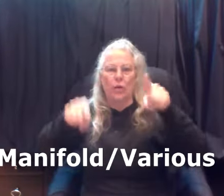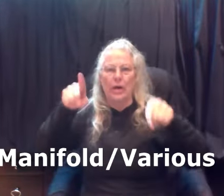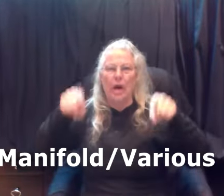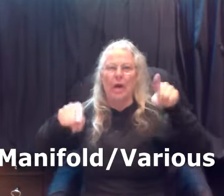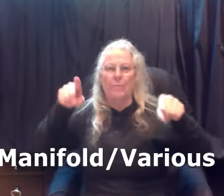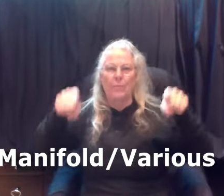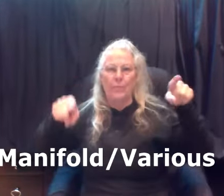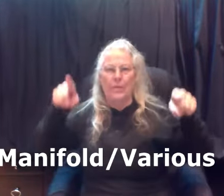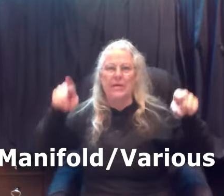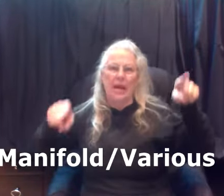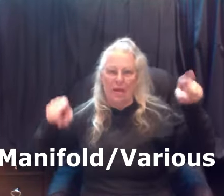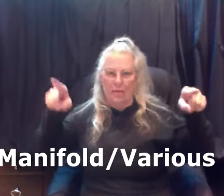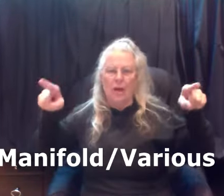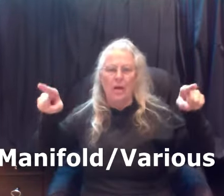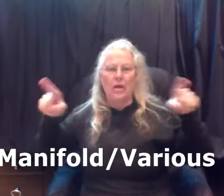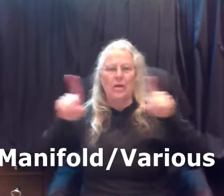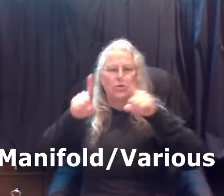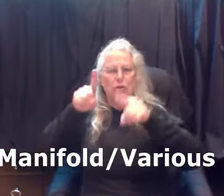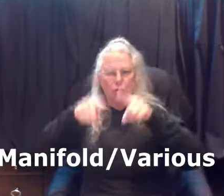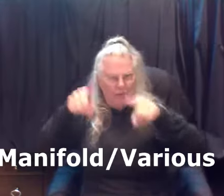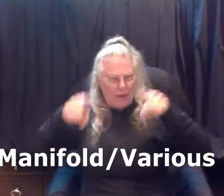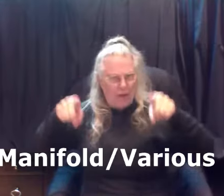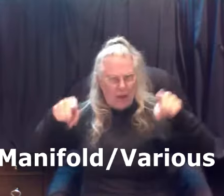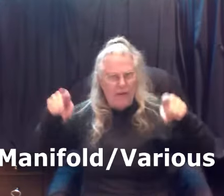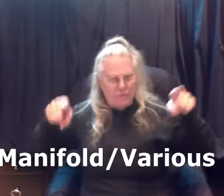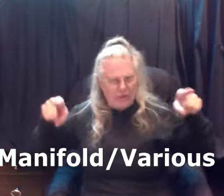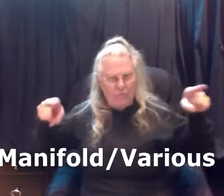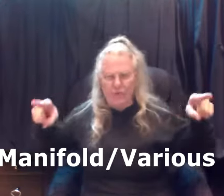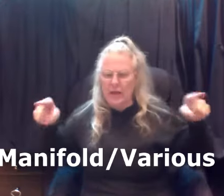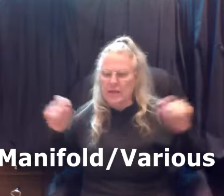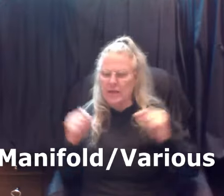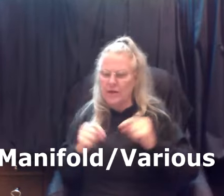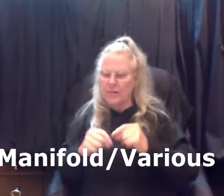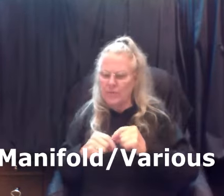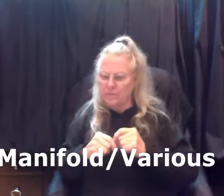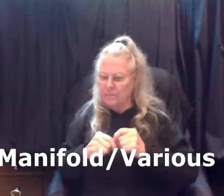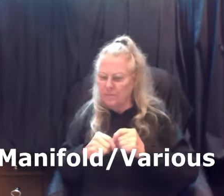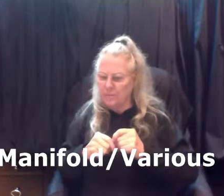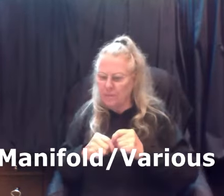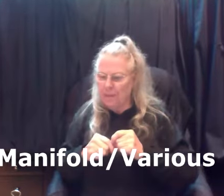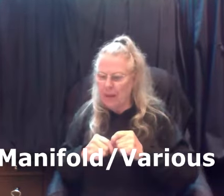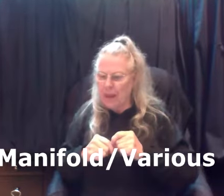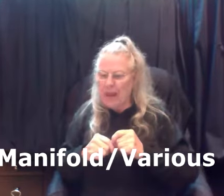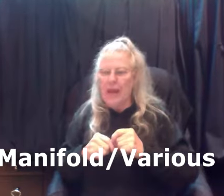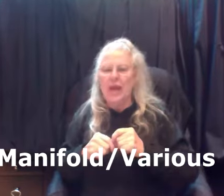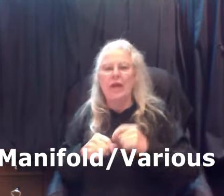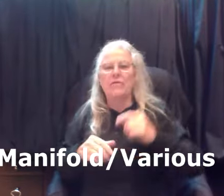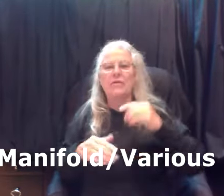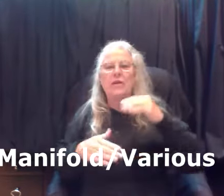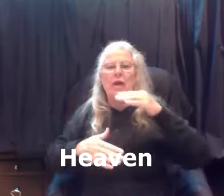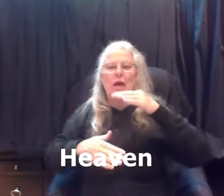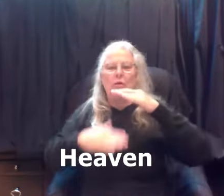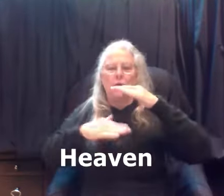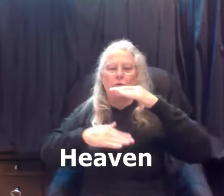up and down. To show there's a lot of different things here. Heaven. You